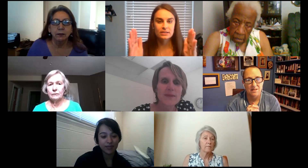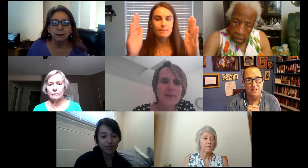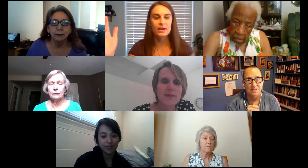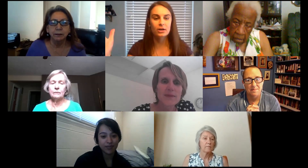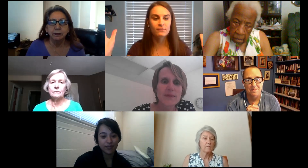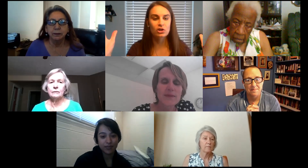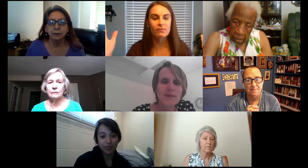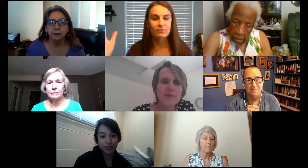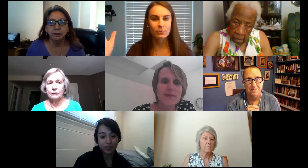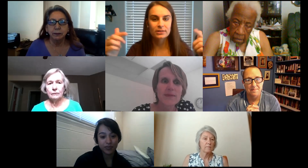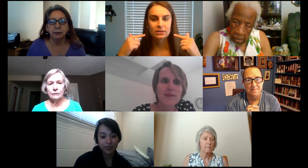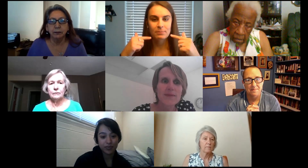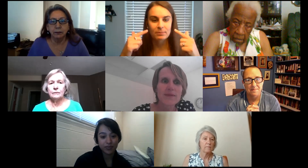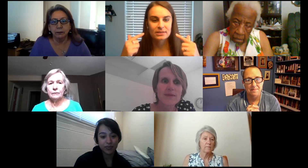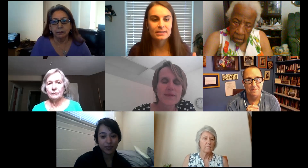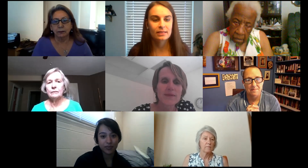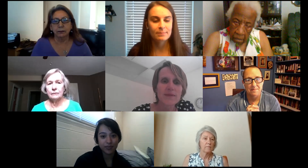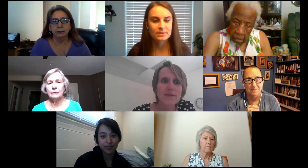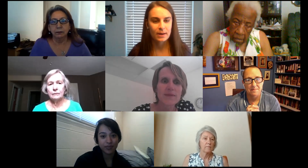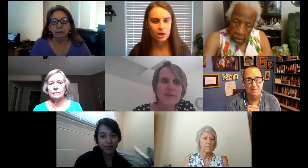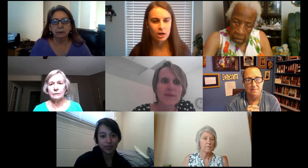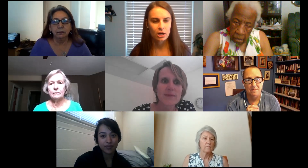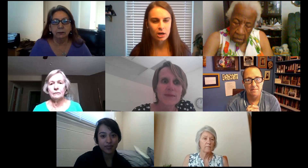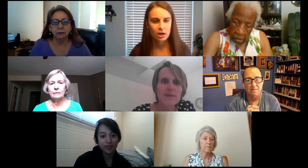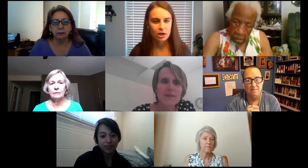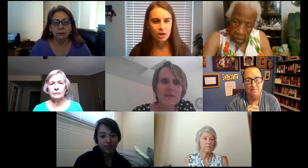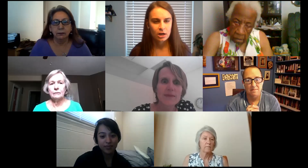a bigger view of everyone, so you might be able to see lips better.